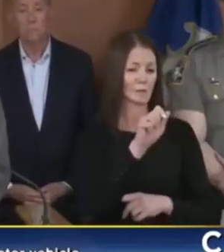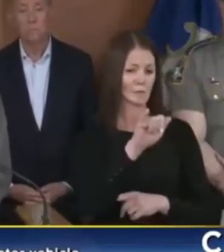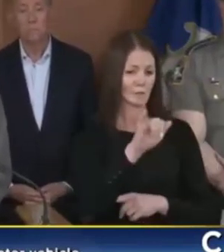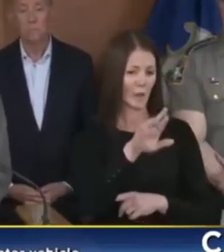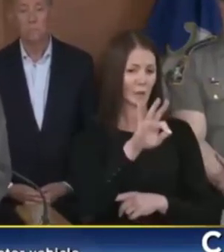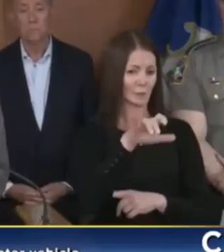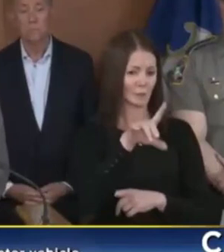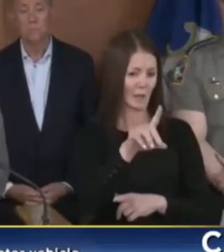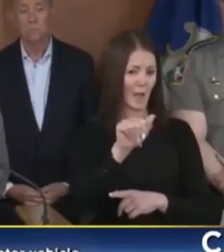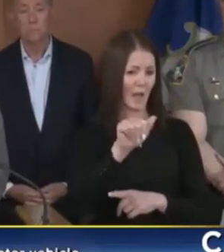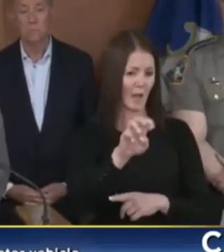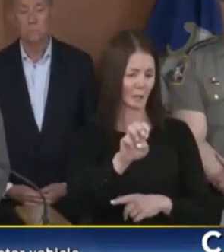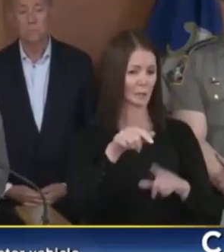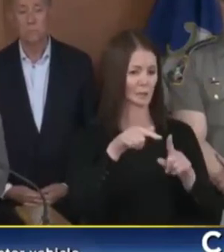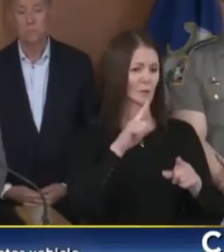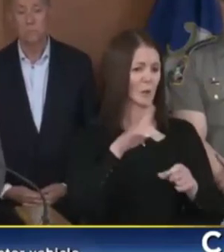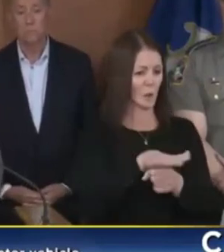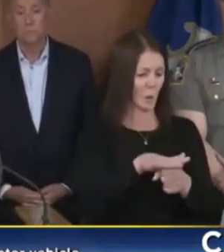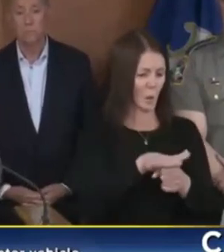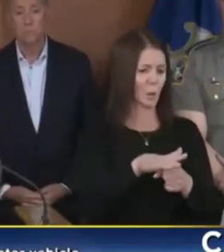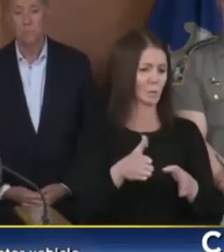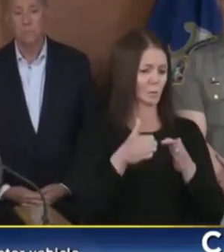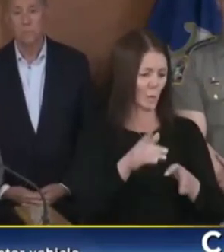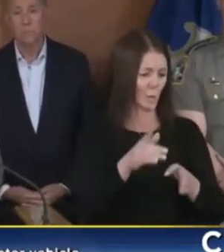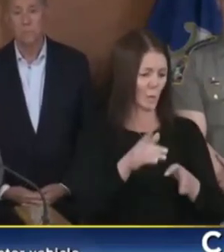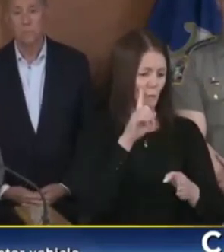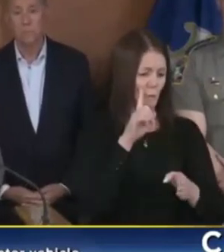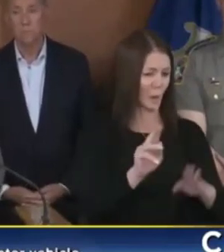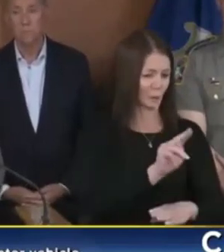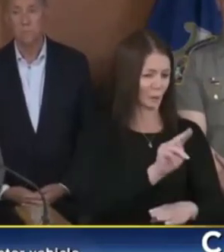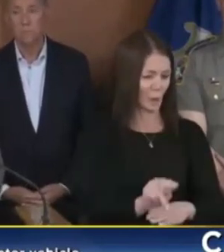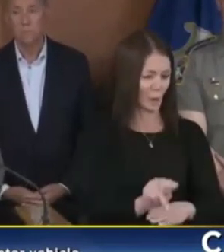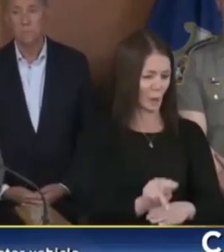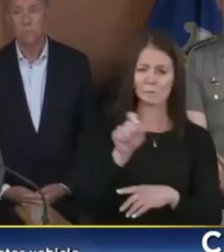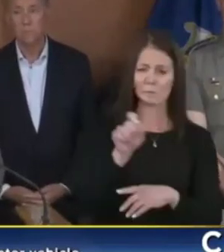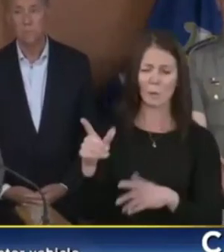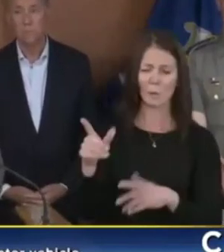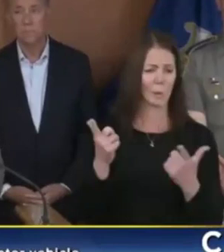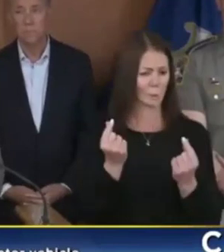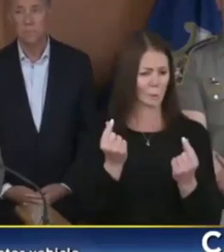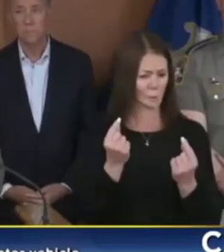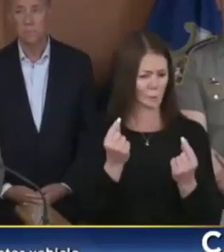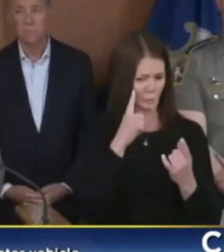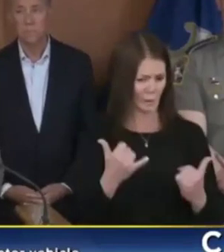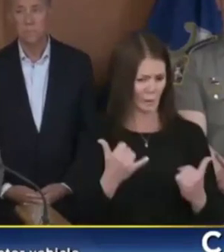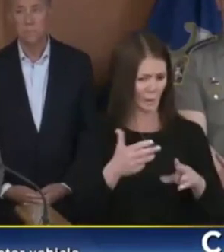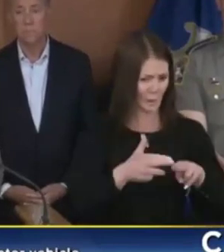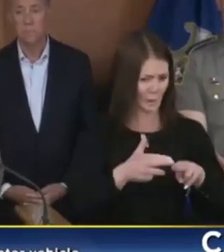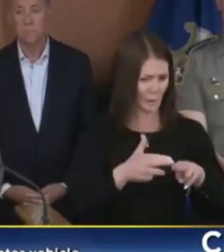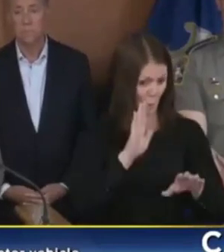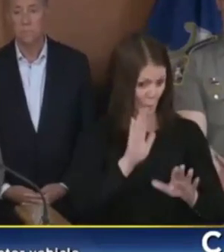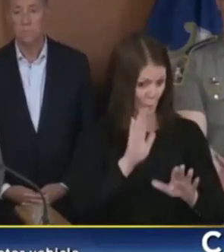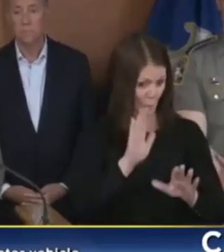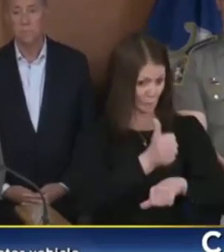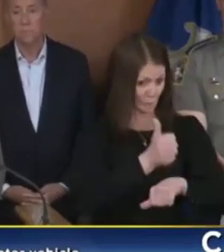Yeah. What's the plan for that? Are you going to be putting in a temporary bridge in the meantime? No, definitely not a temporary bridge. It's not possible to put a